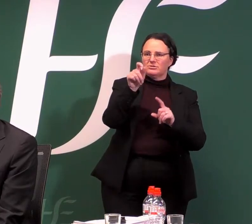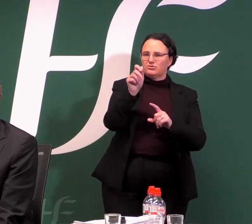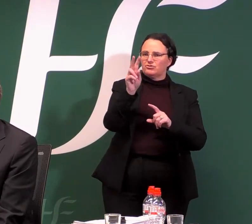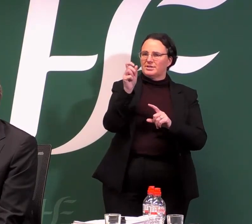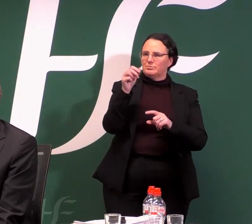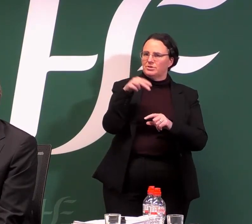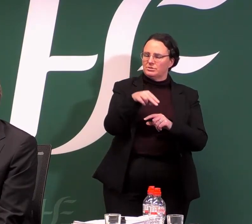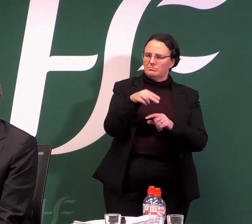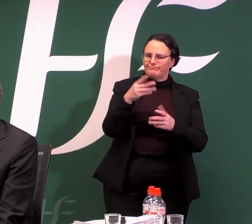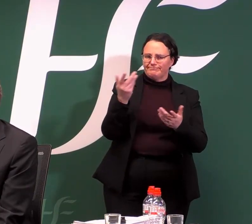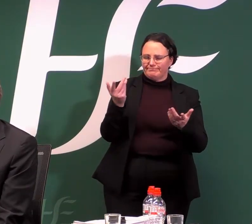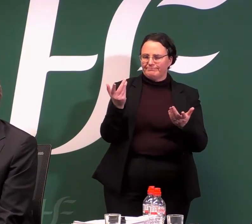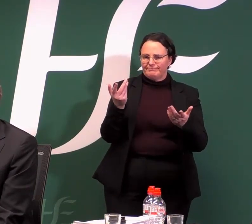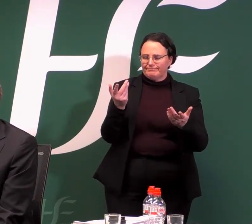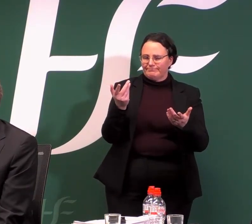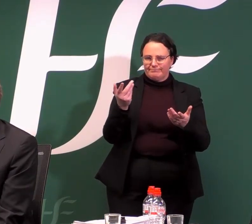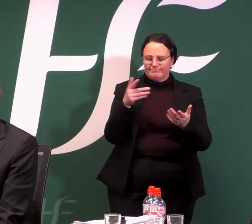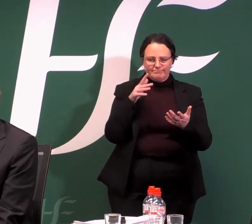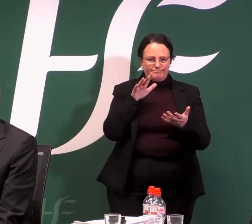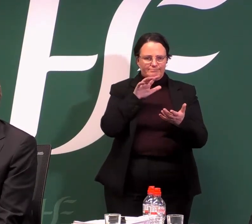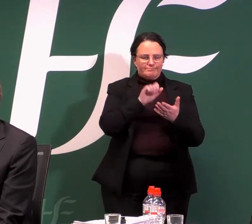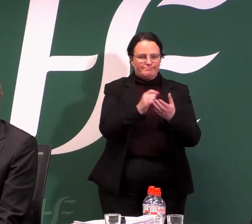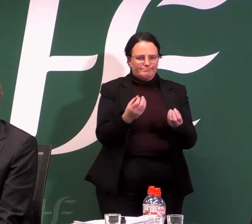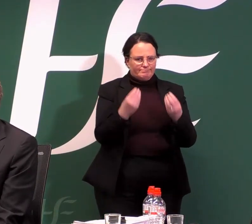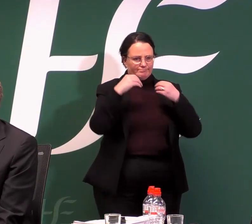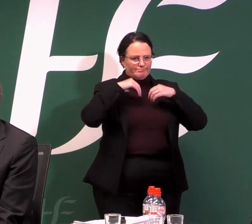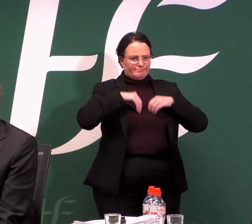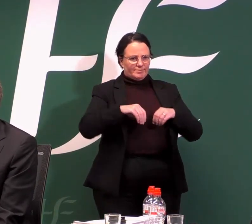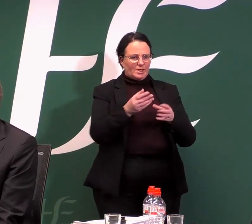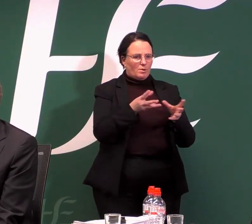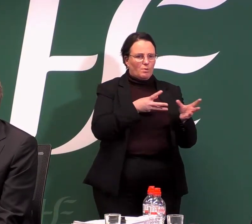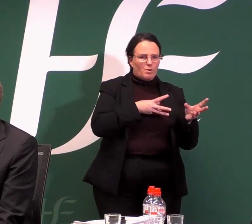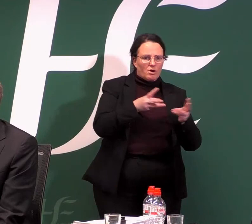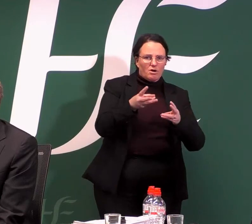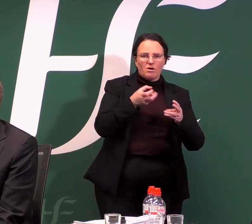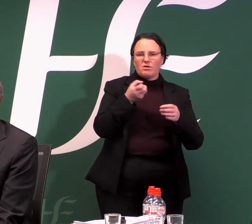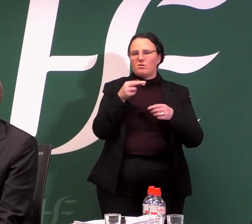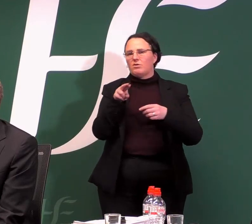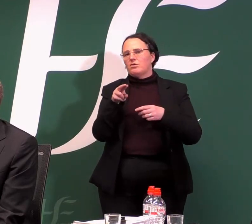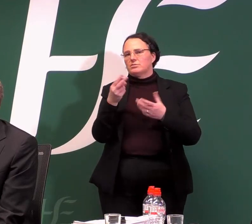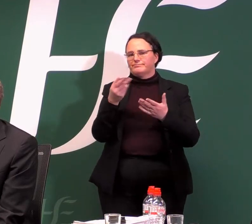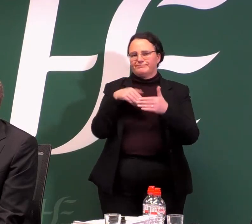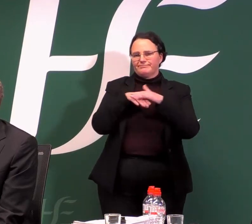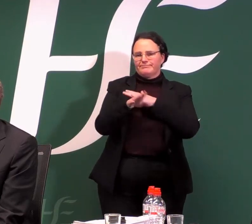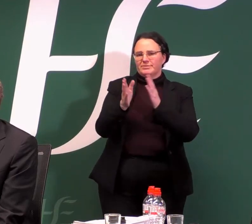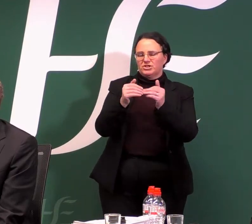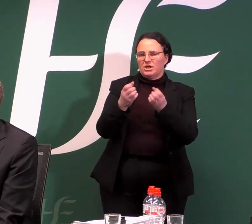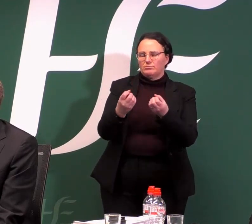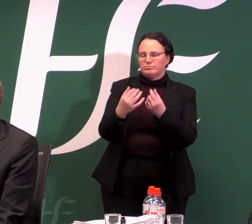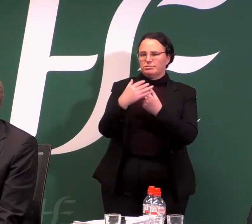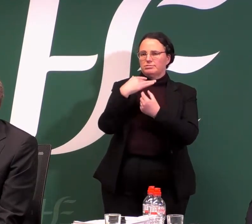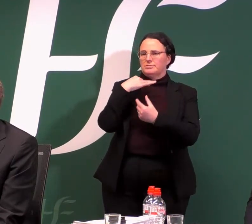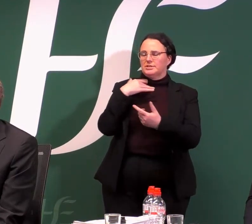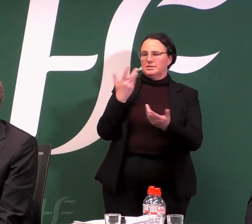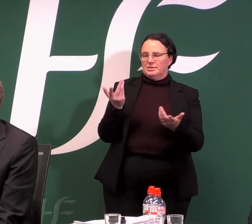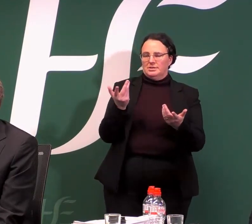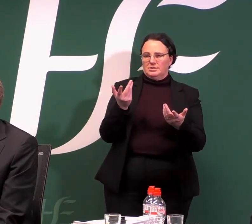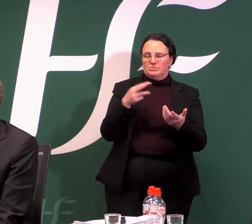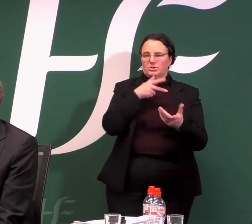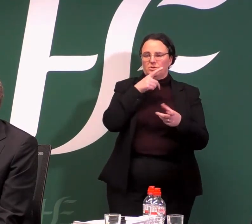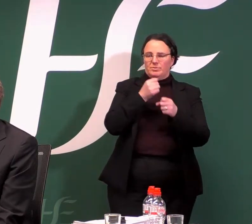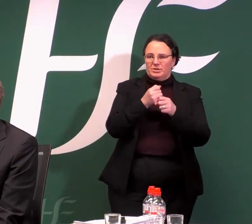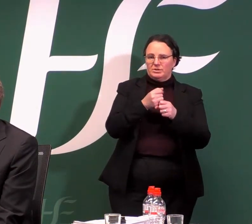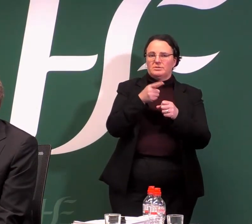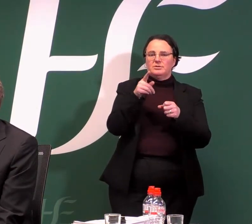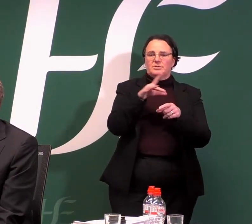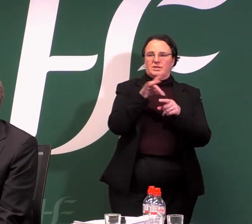it up, they pick it up in workplaces or shops or whatever. So when you're talking about community transmission, you're really talking about transmission in these